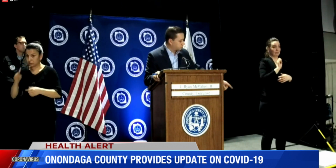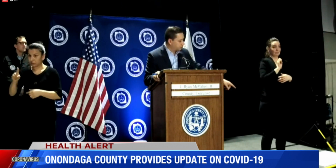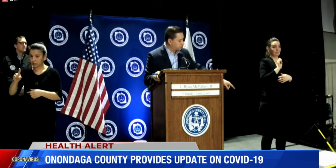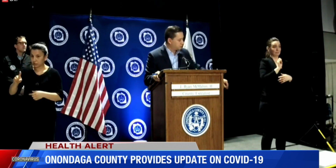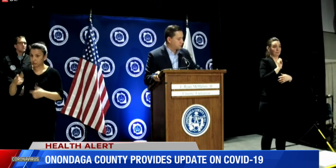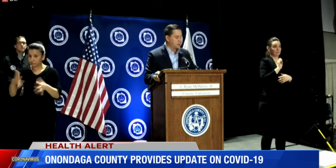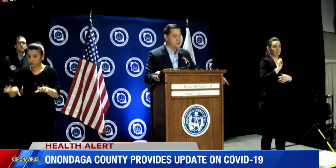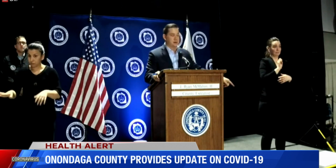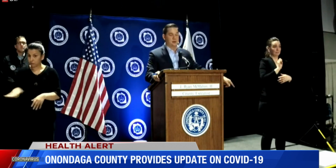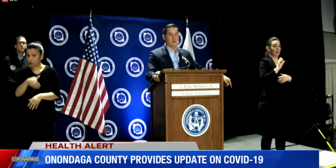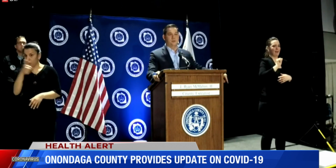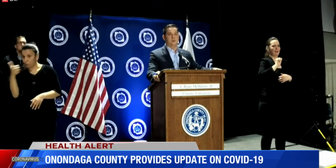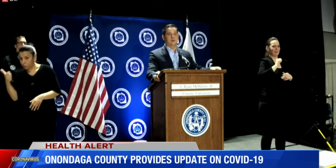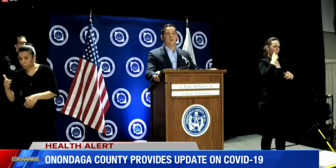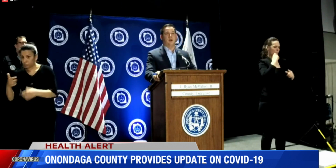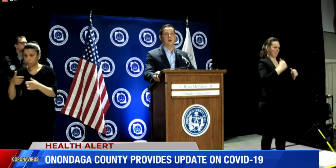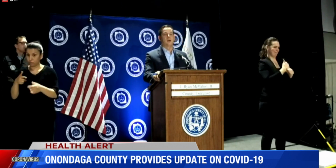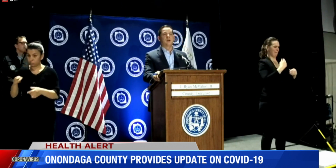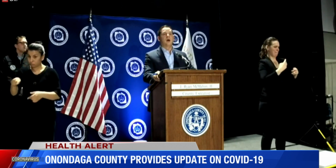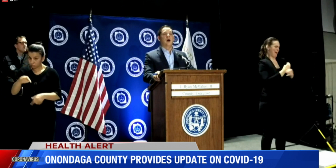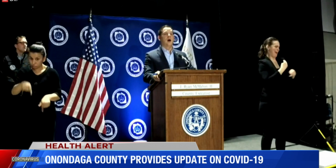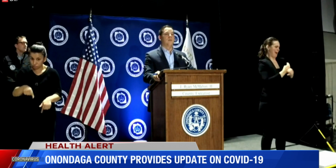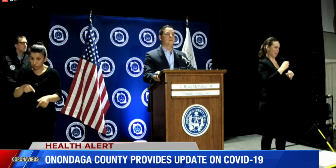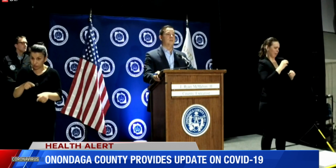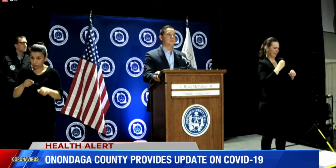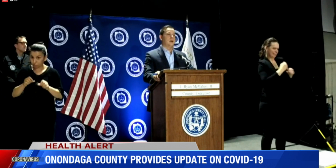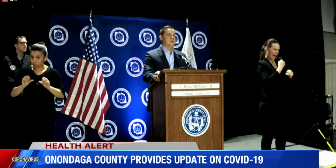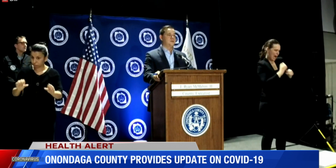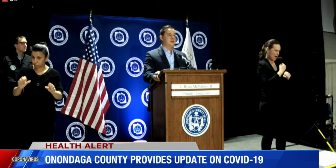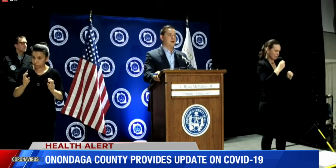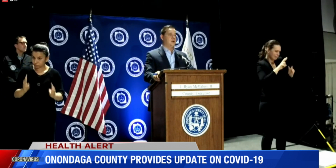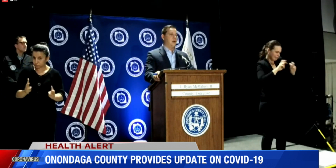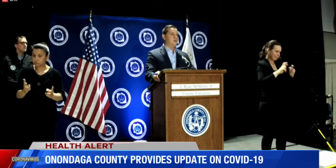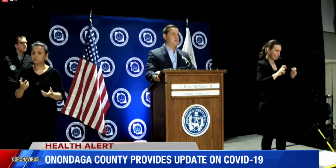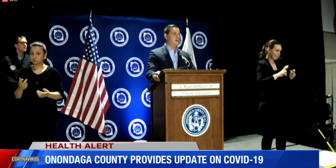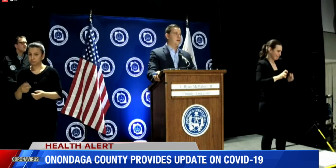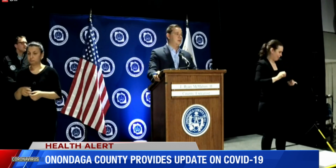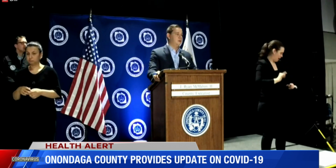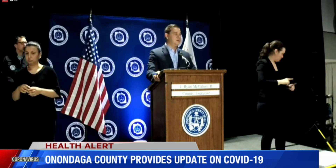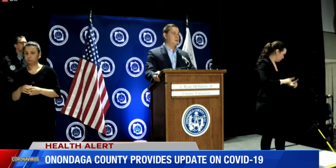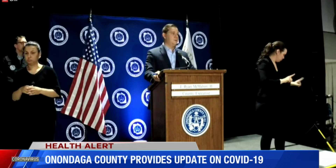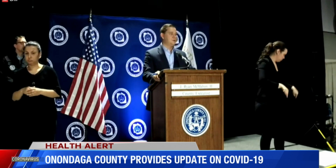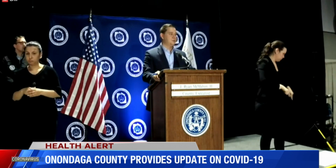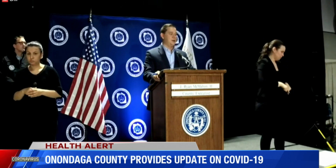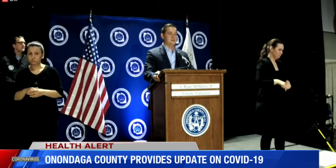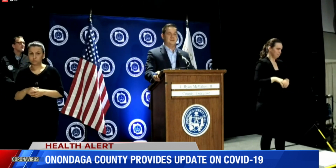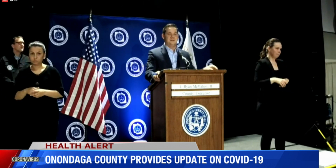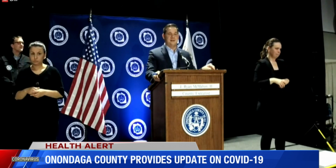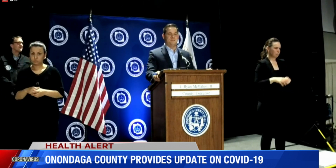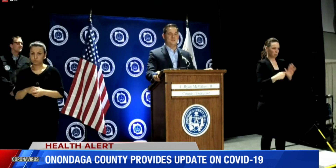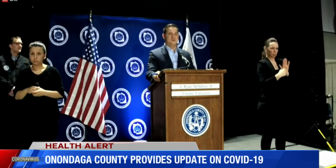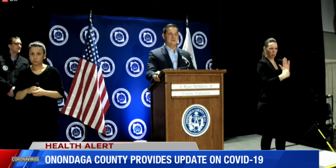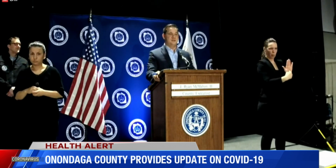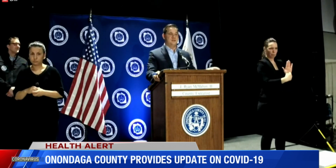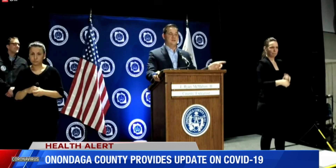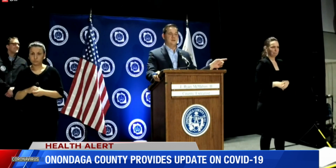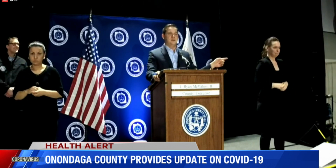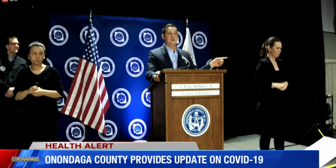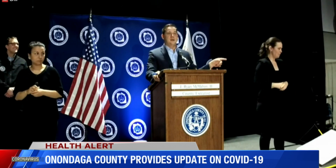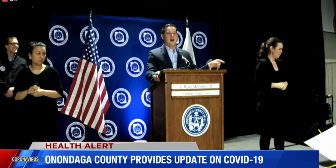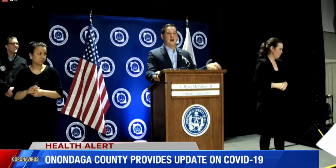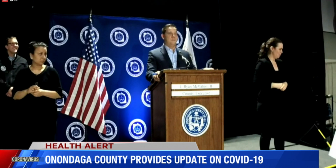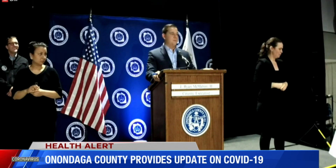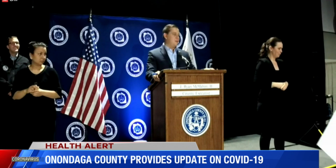actually it's not standing up, it's right down there. Justin, I don't know how it's right down there. Good question, right? I'm just teasing